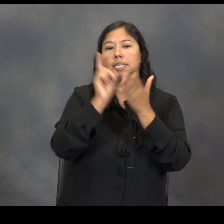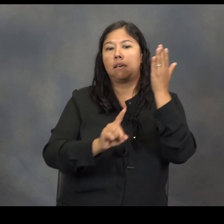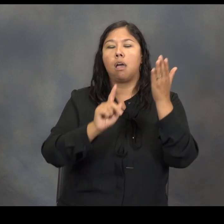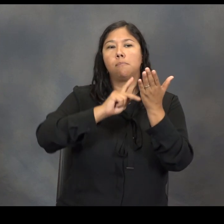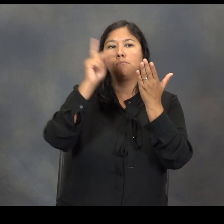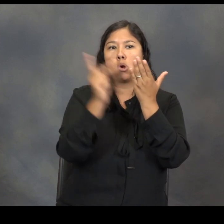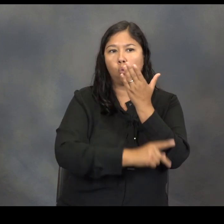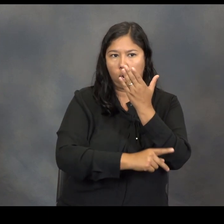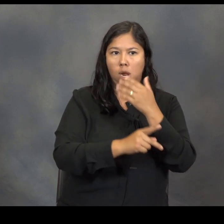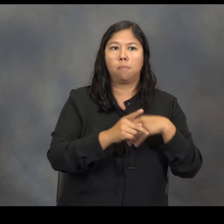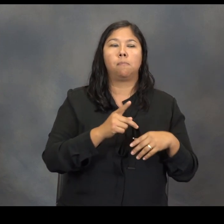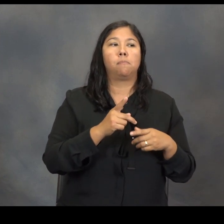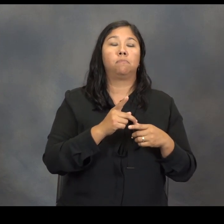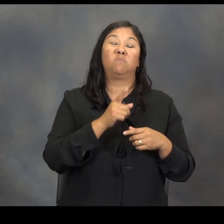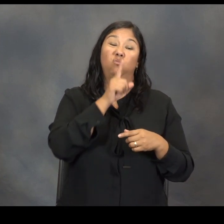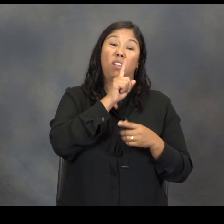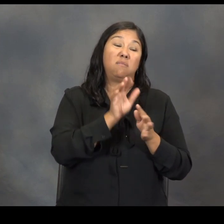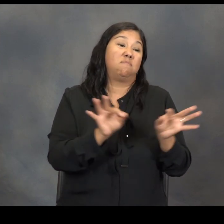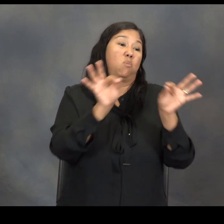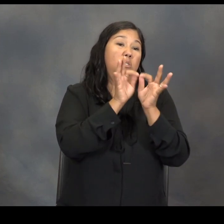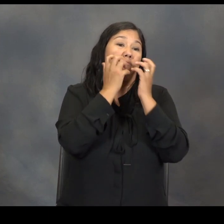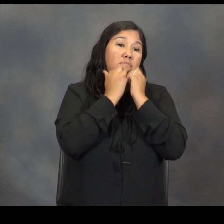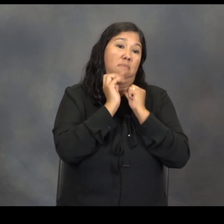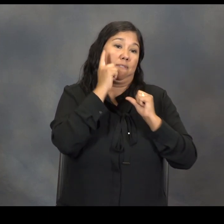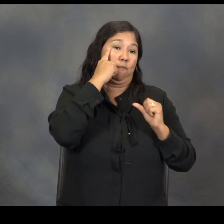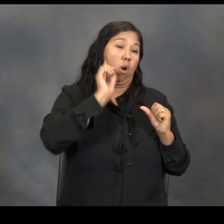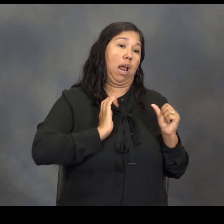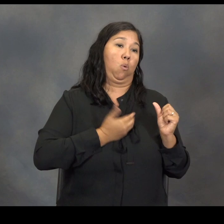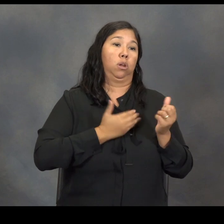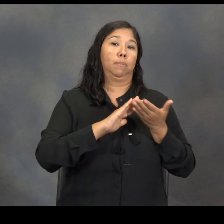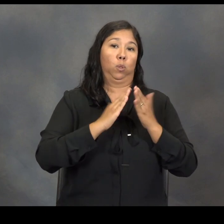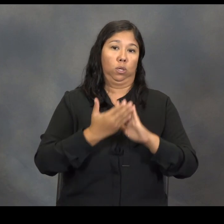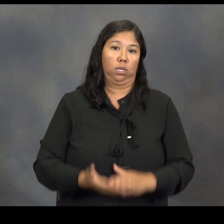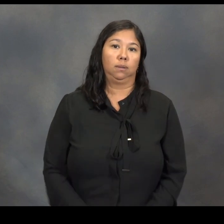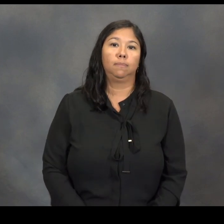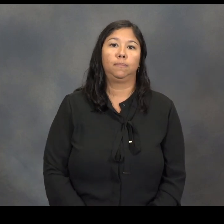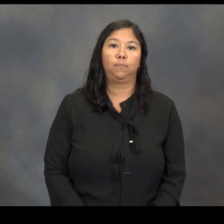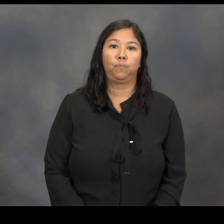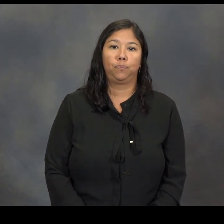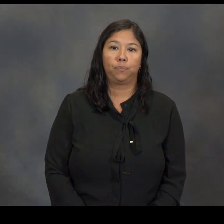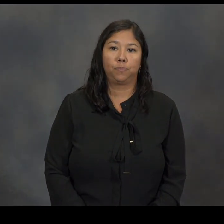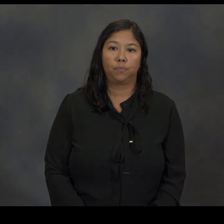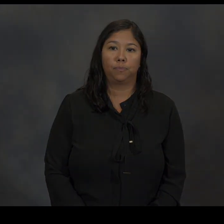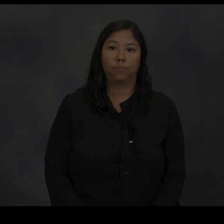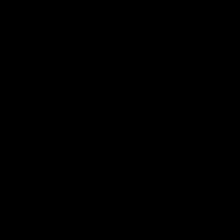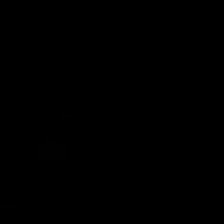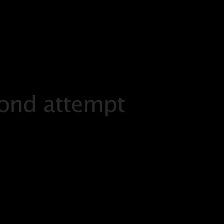deal because it doesn't exist here.